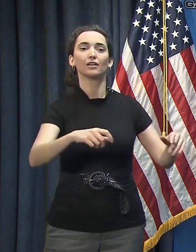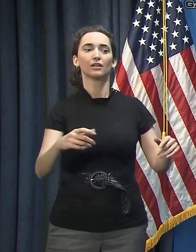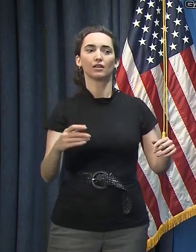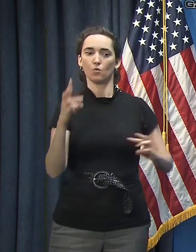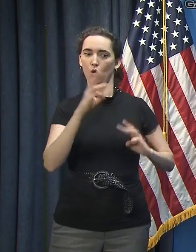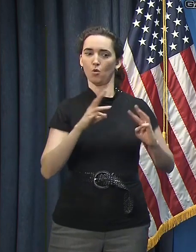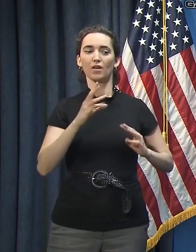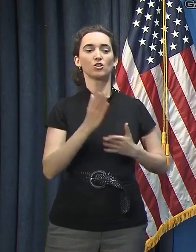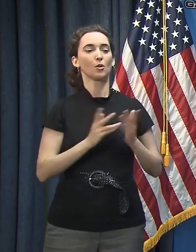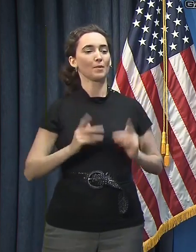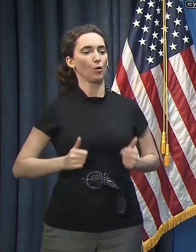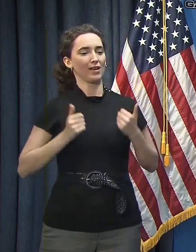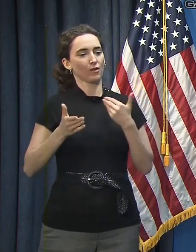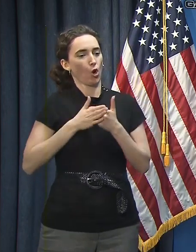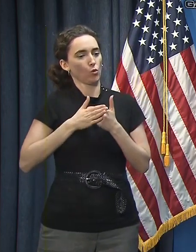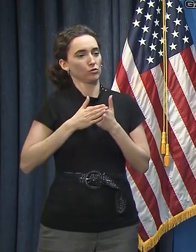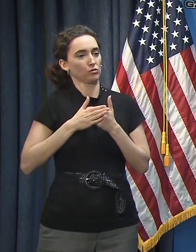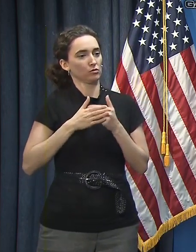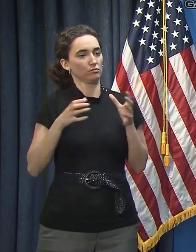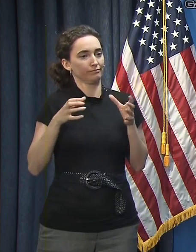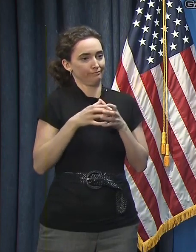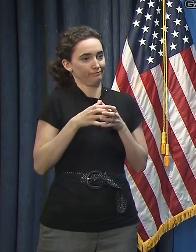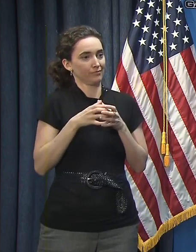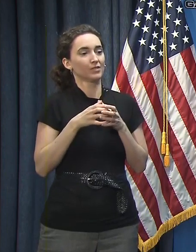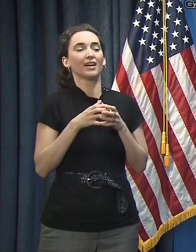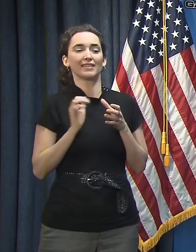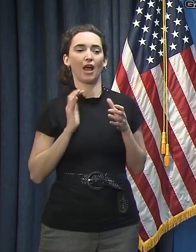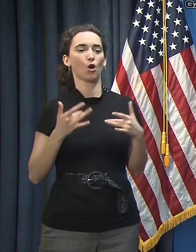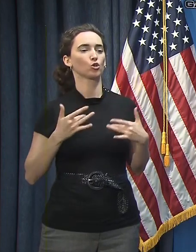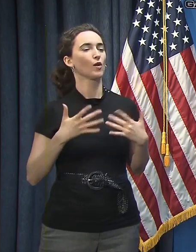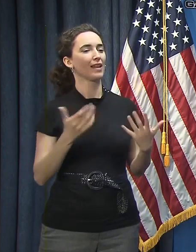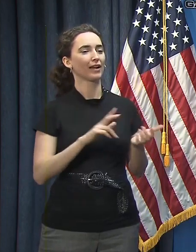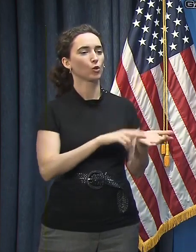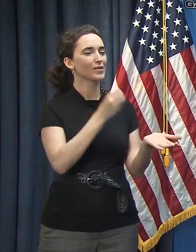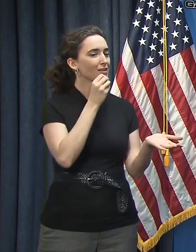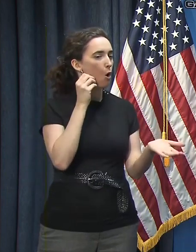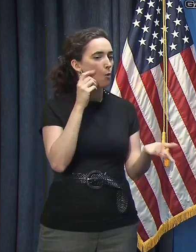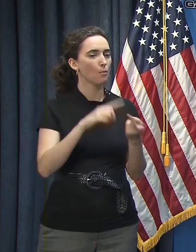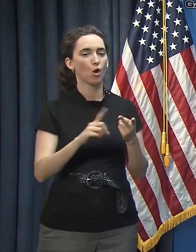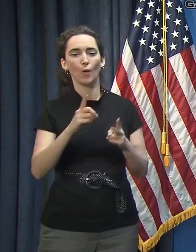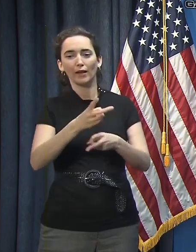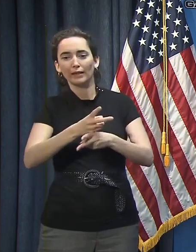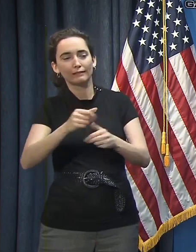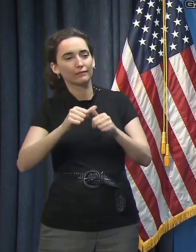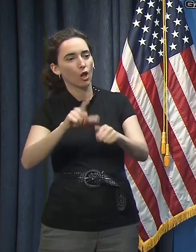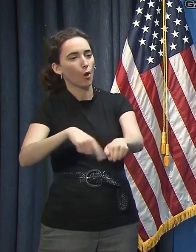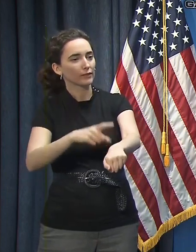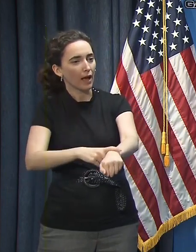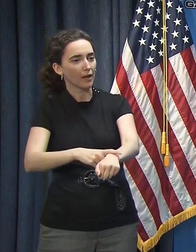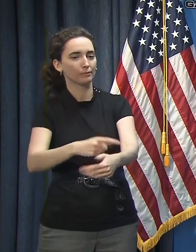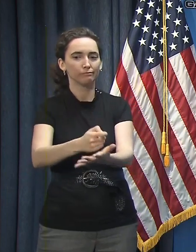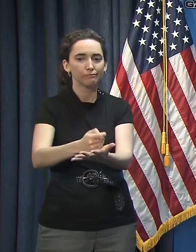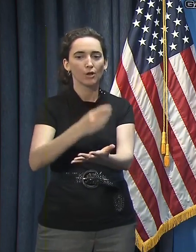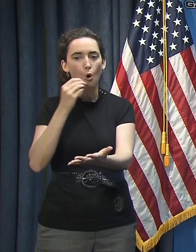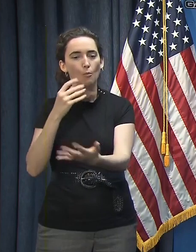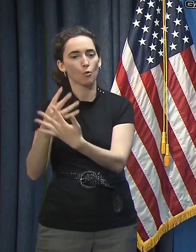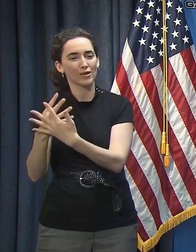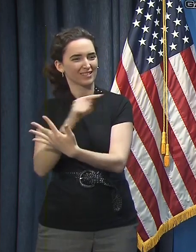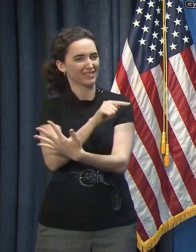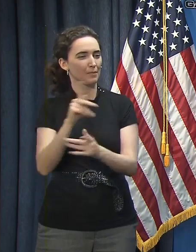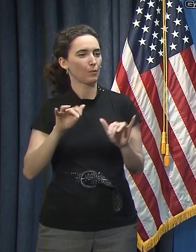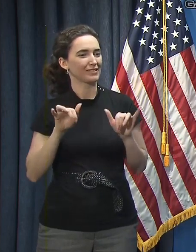places where people are living in close proximity, for us, the biggest concerns there are nursing homes, long-term care facilities, prisons, and the like. And I think where we've